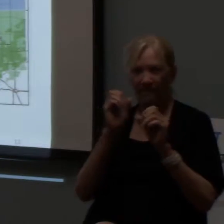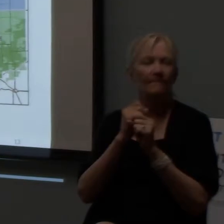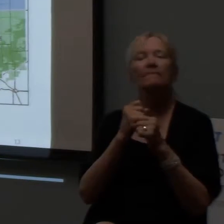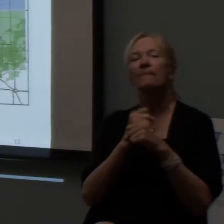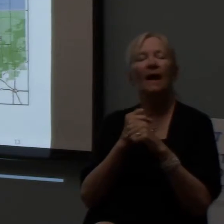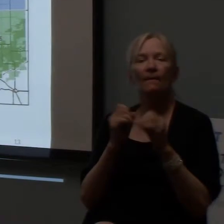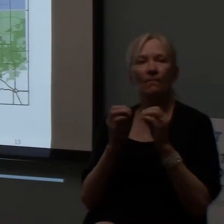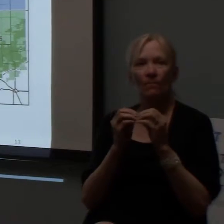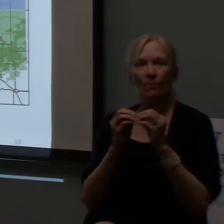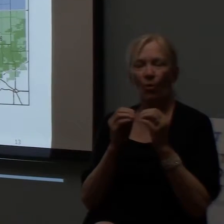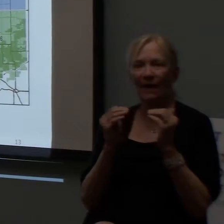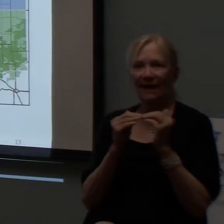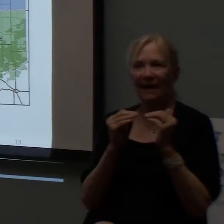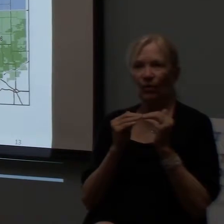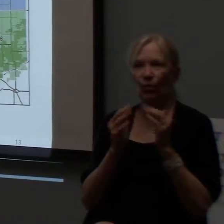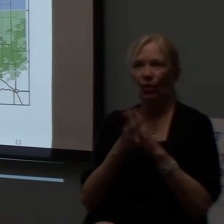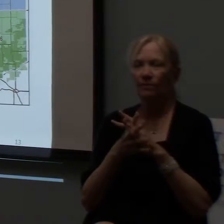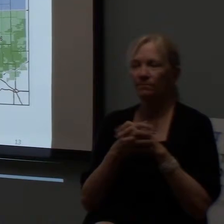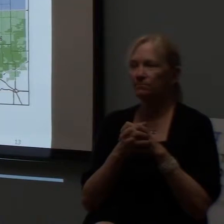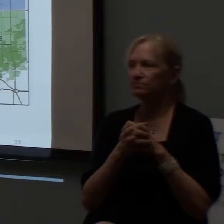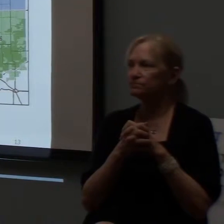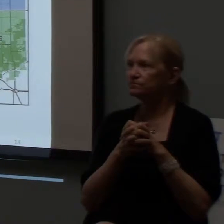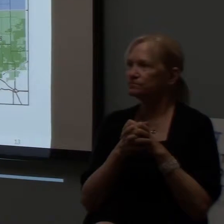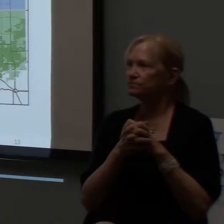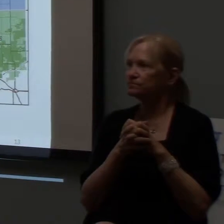more equal.